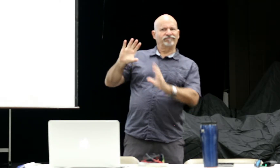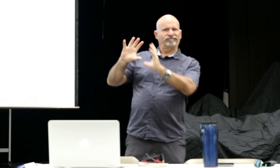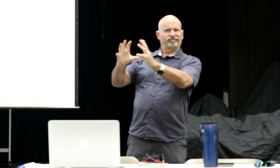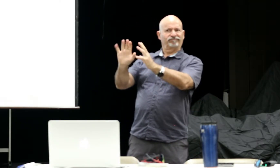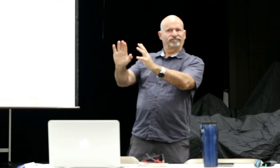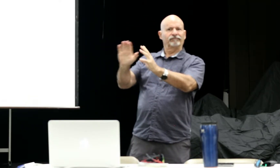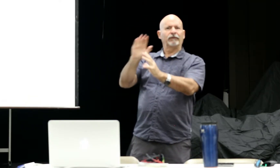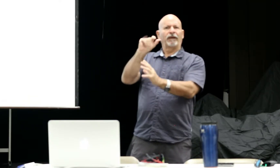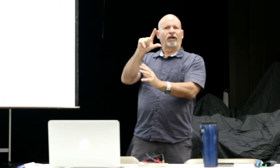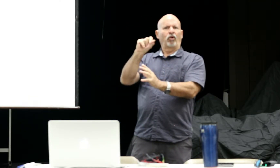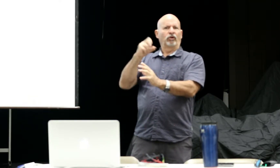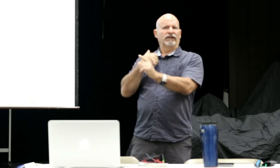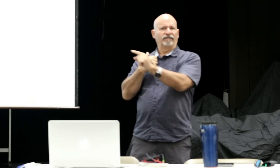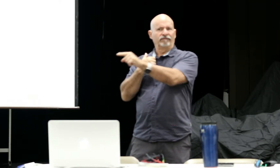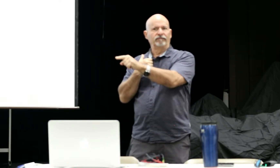with other